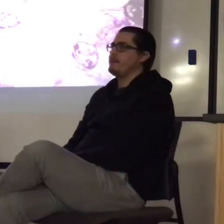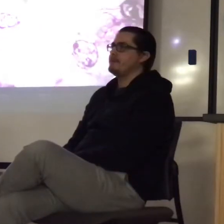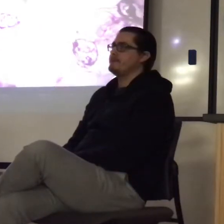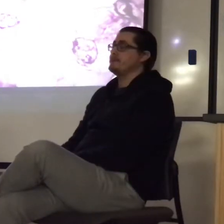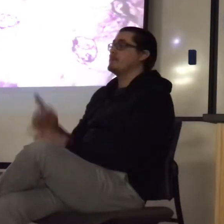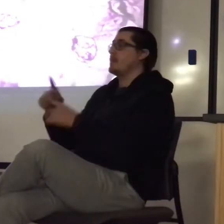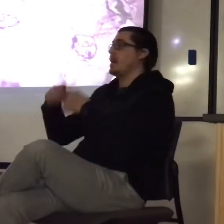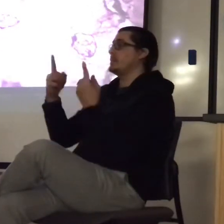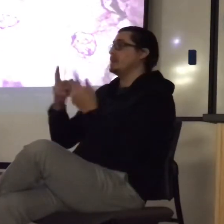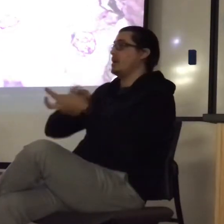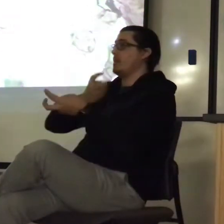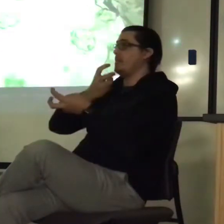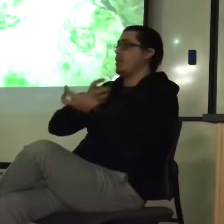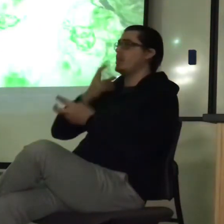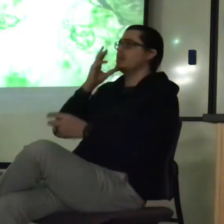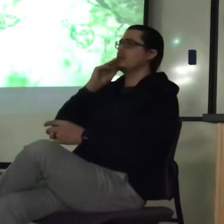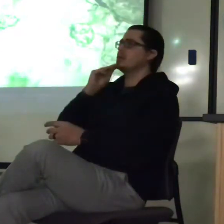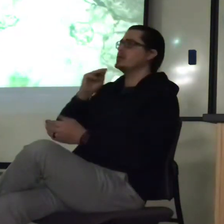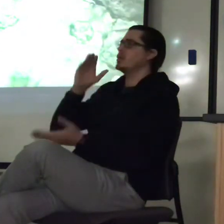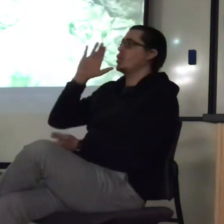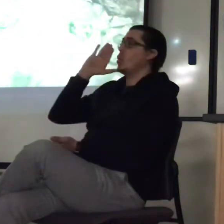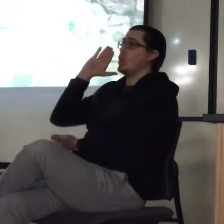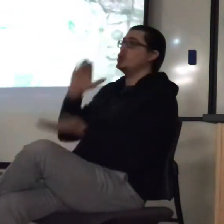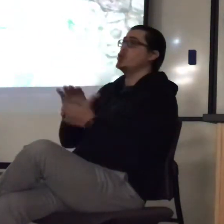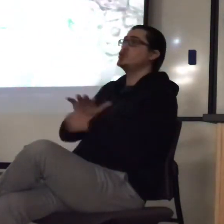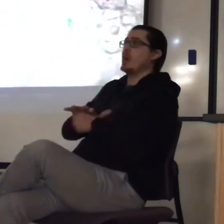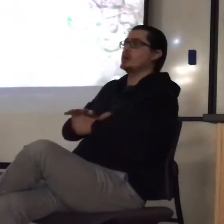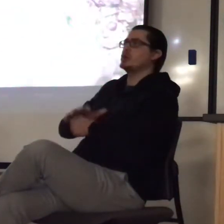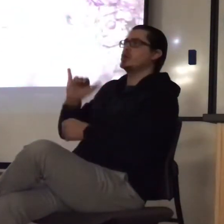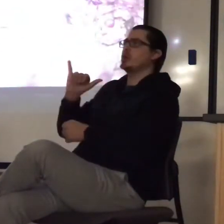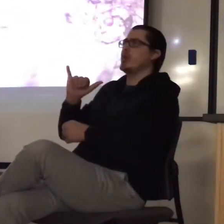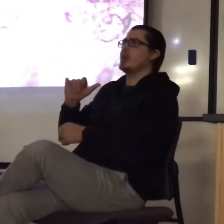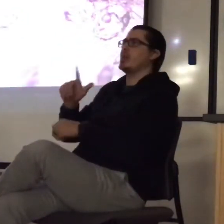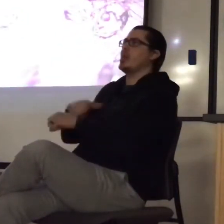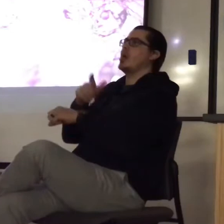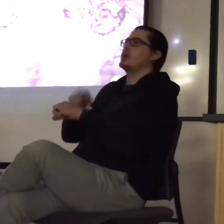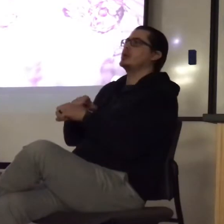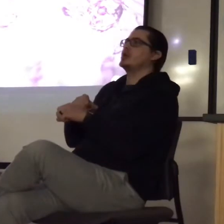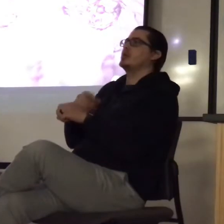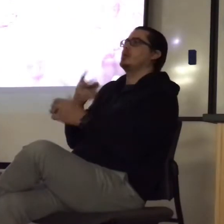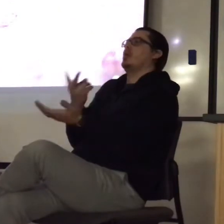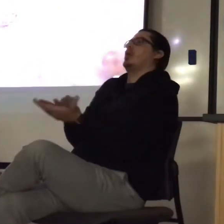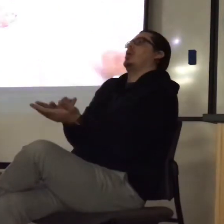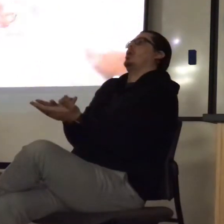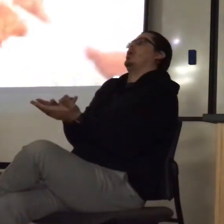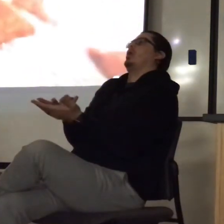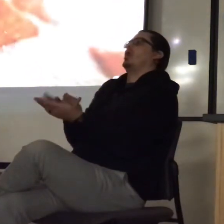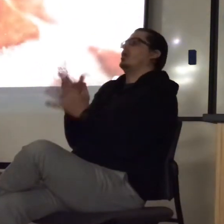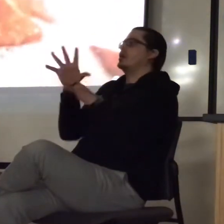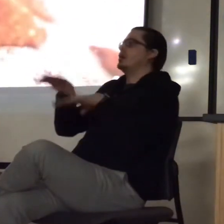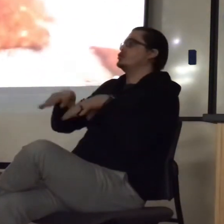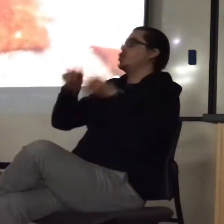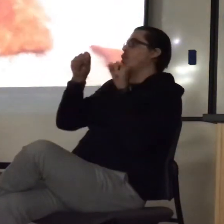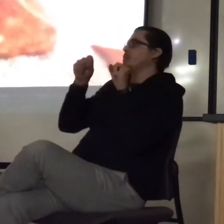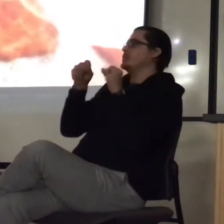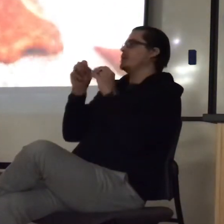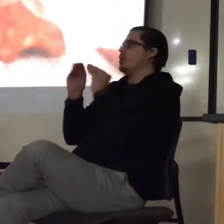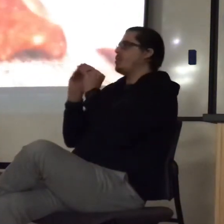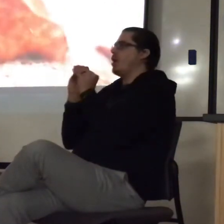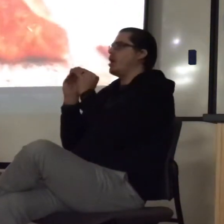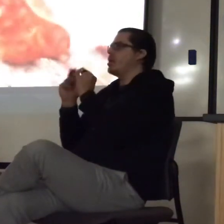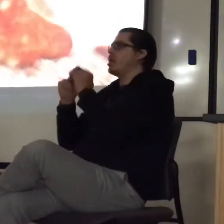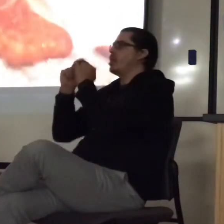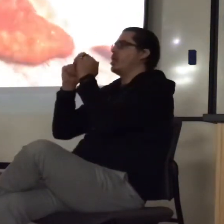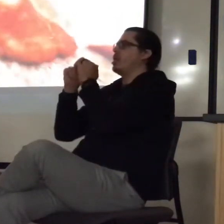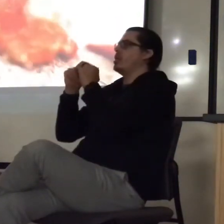Conversely, when bone experiences reduced loading conditions, such as during long-term bed rest, resorption and remodeling increase to